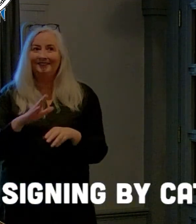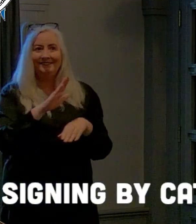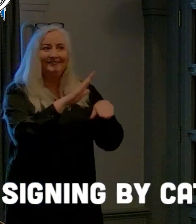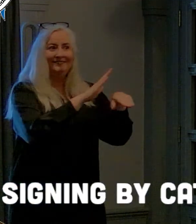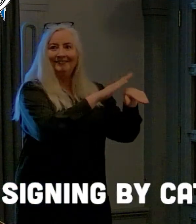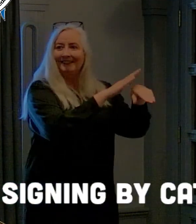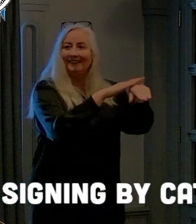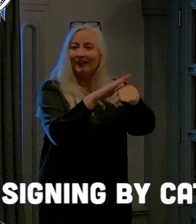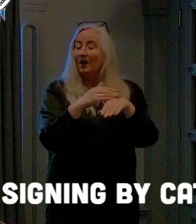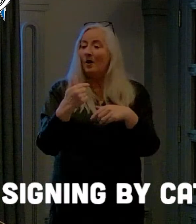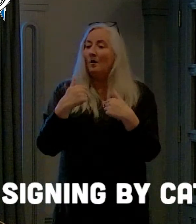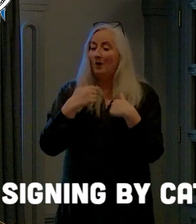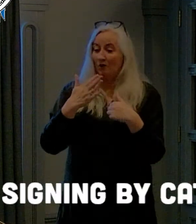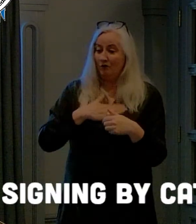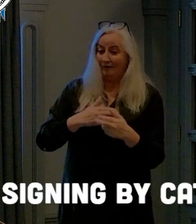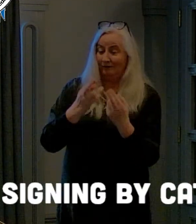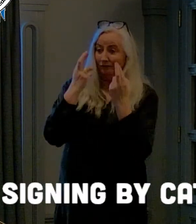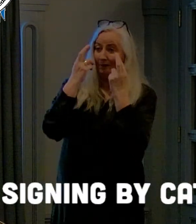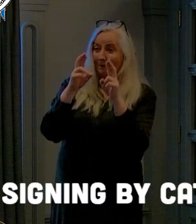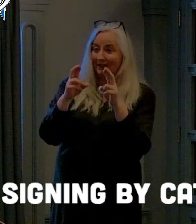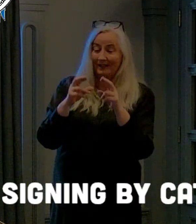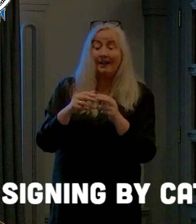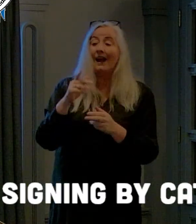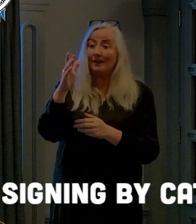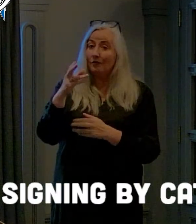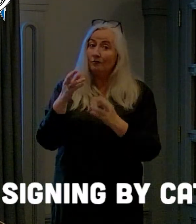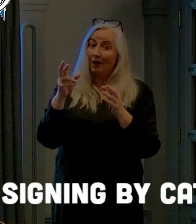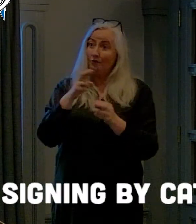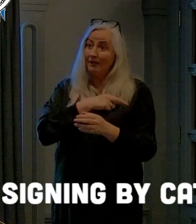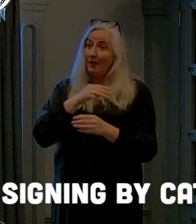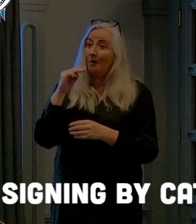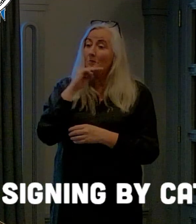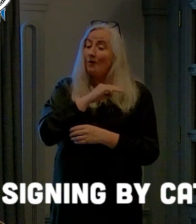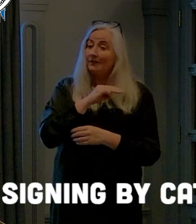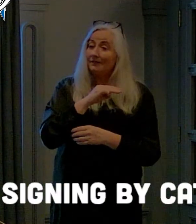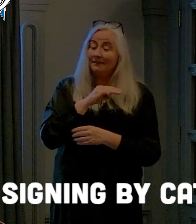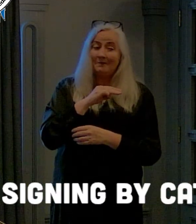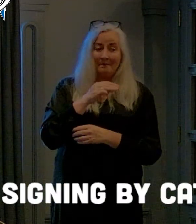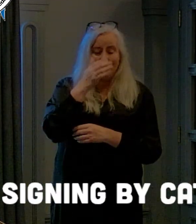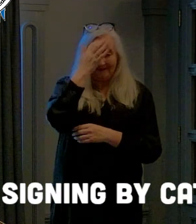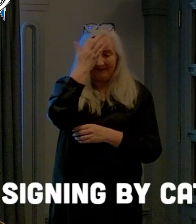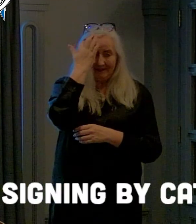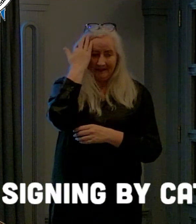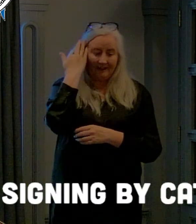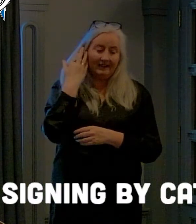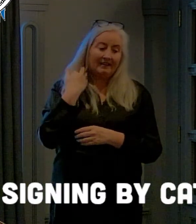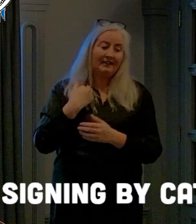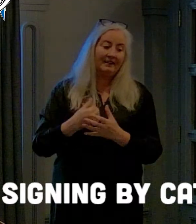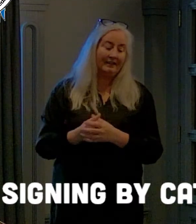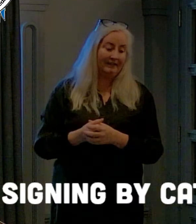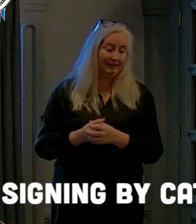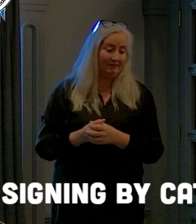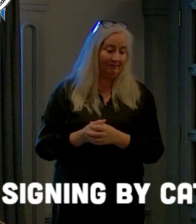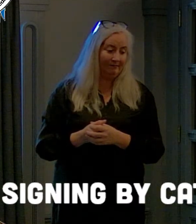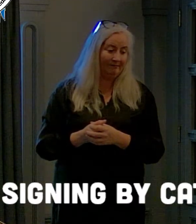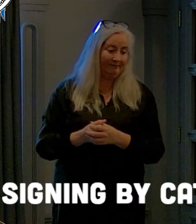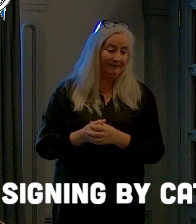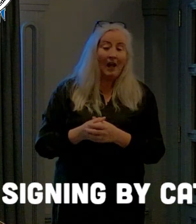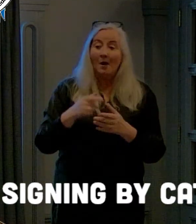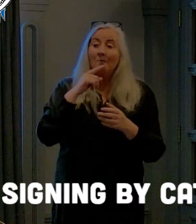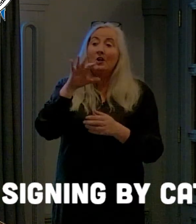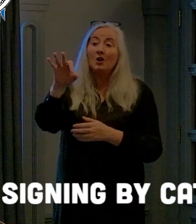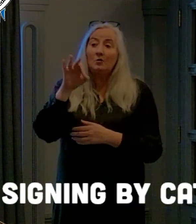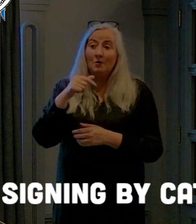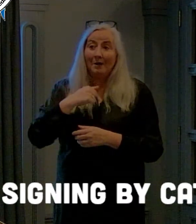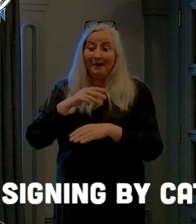get things done. And what I would say is it's so important. And you understand this, and it's probably taken me a while to understand